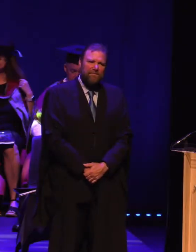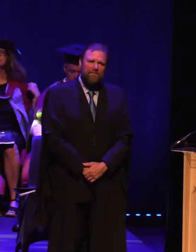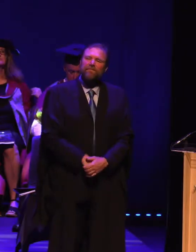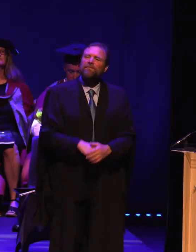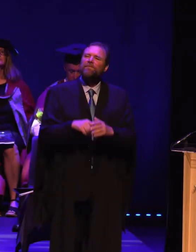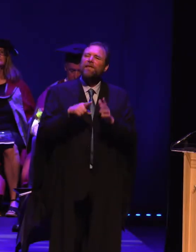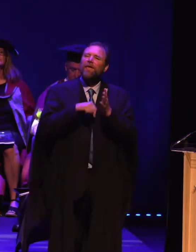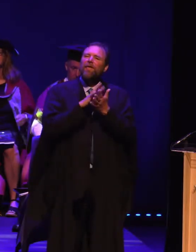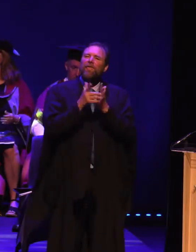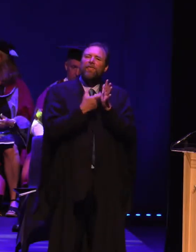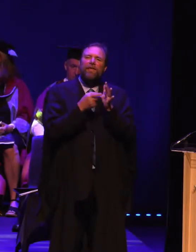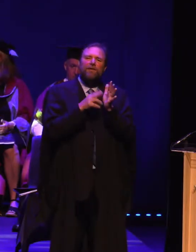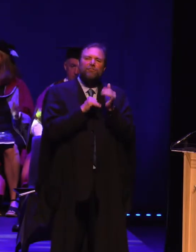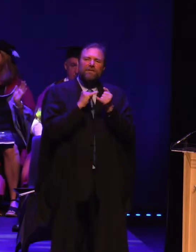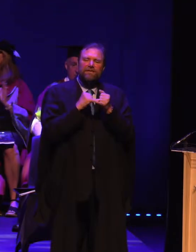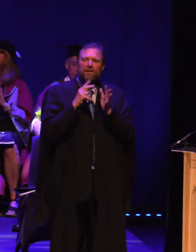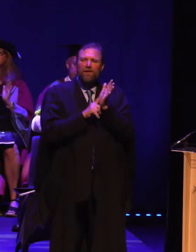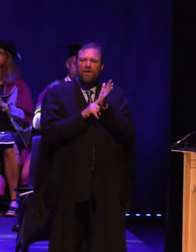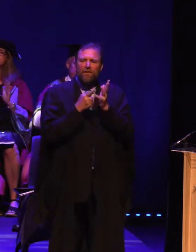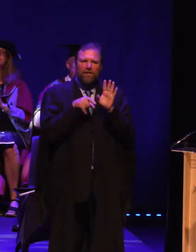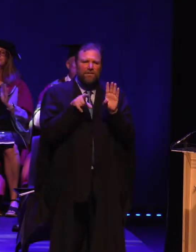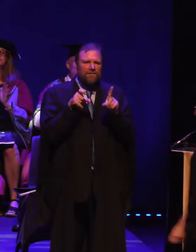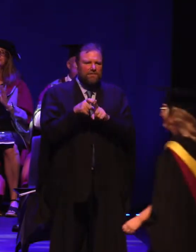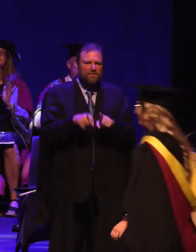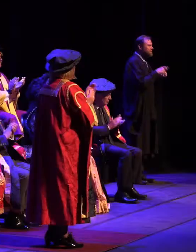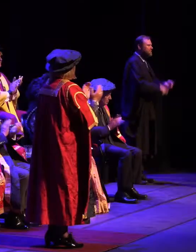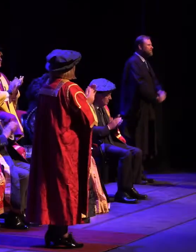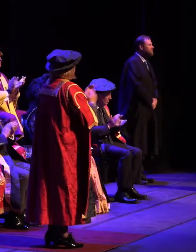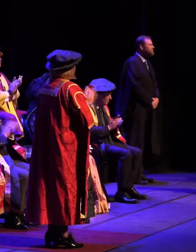Beatrice Benson Lawley.